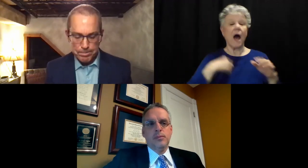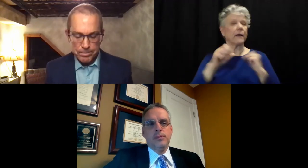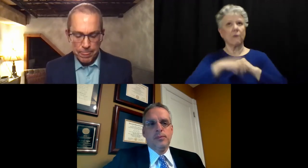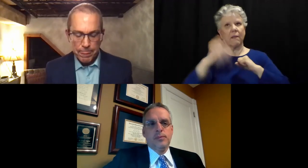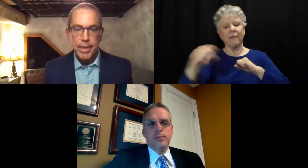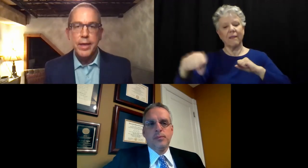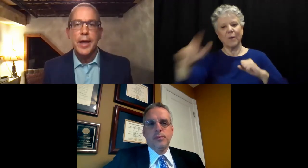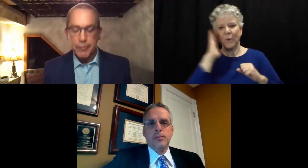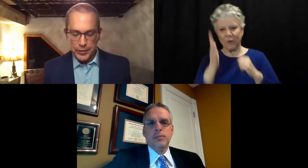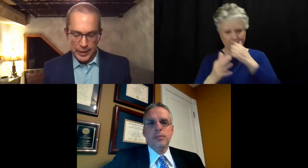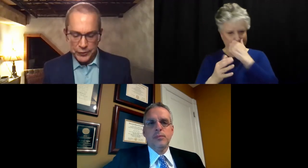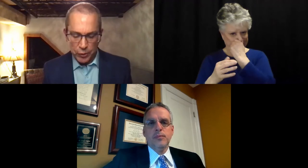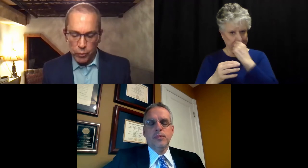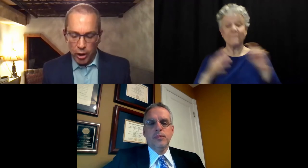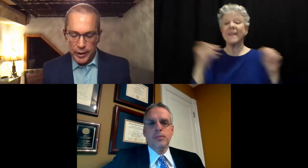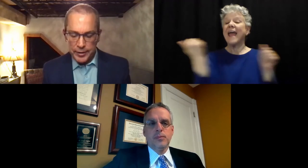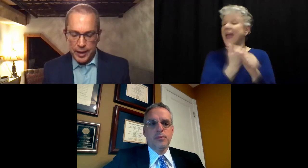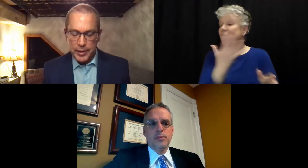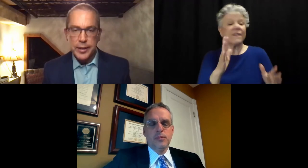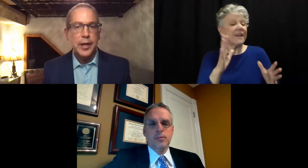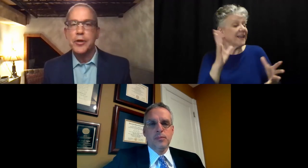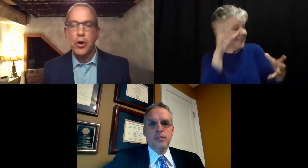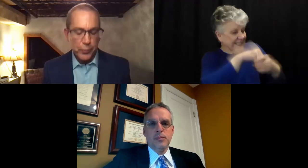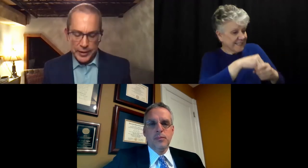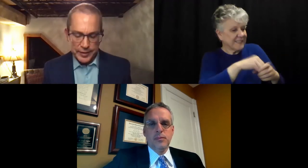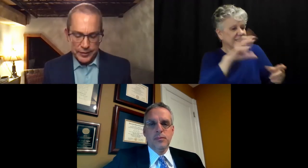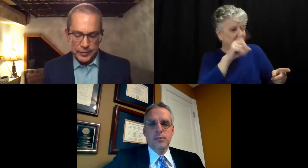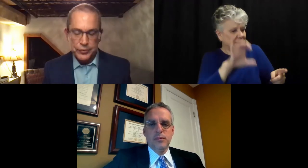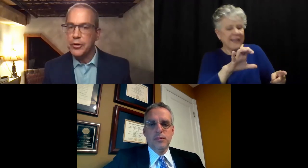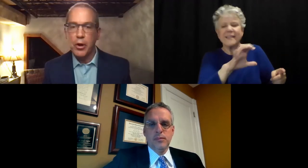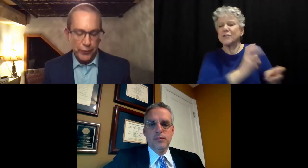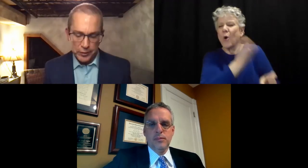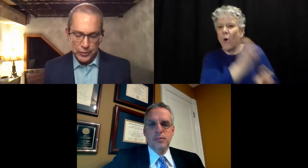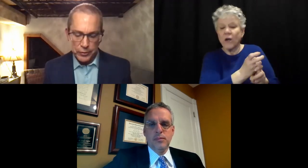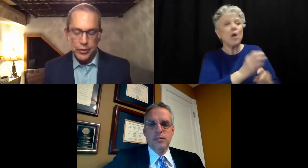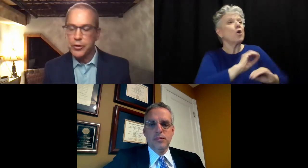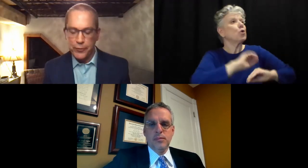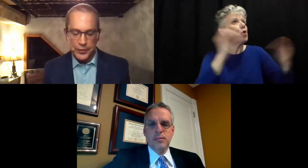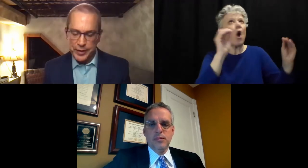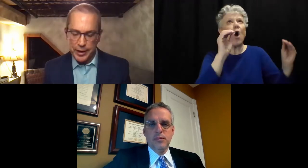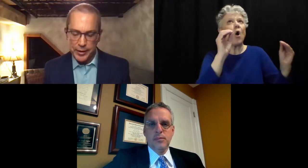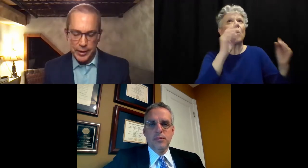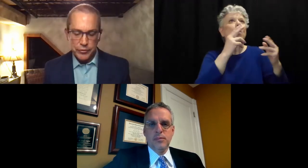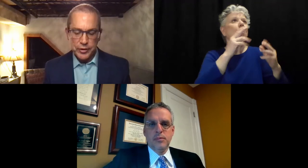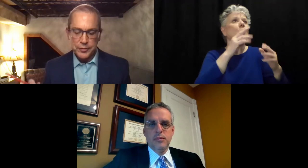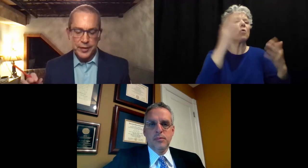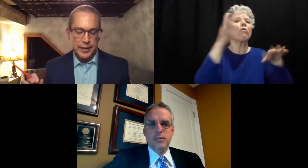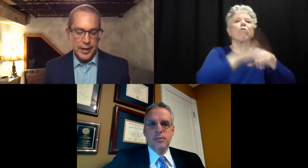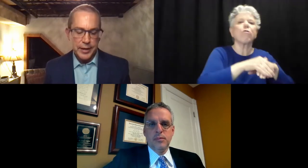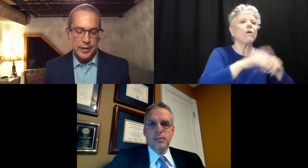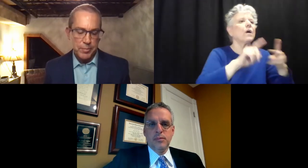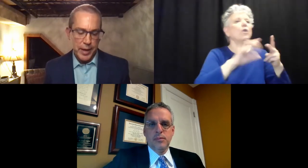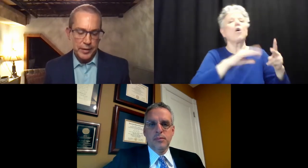on. Everything is so raw in Dominic. No pretenses, no filters, no facade, just